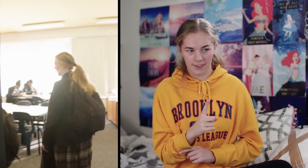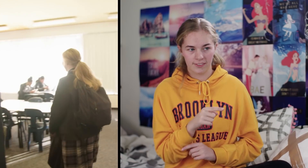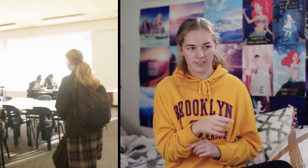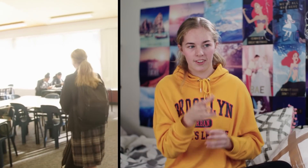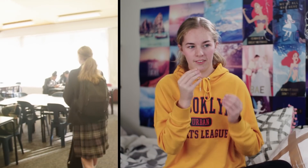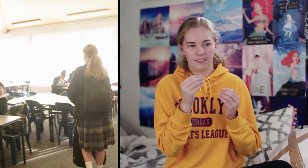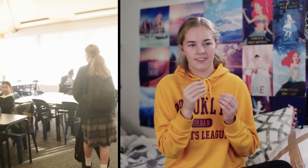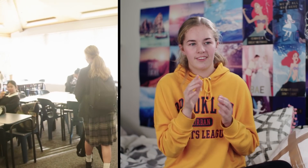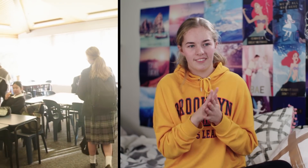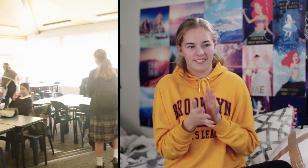I arrived in the class.